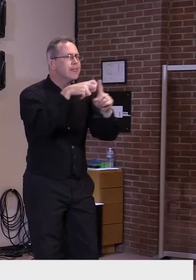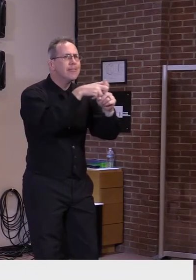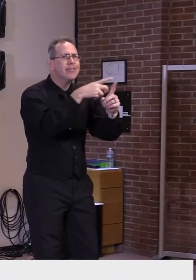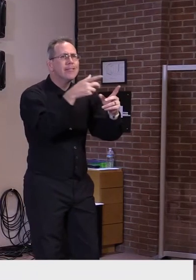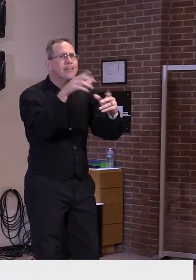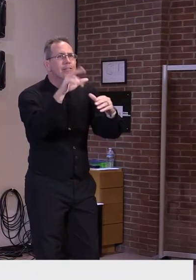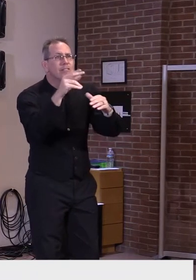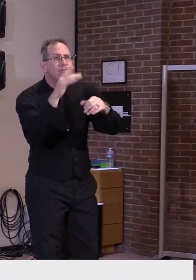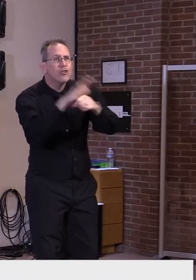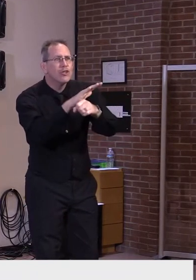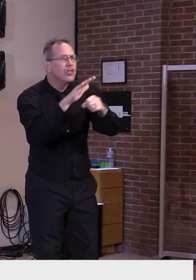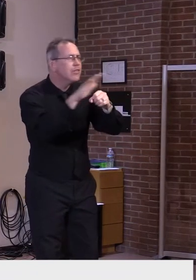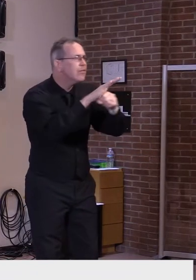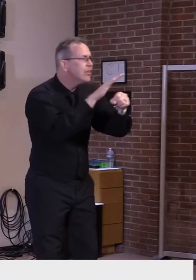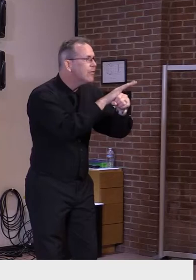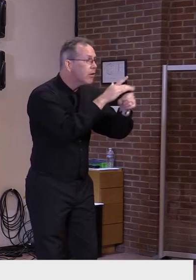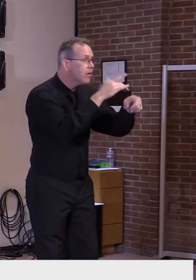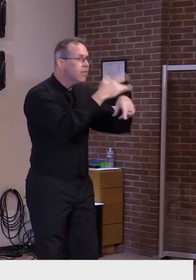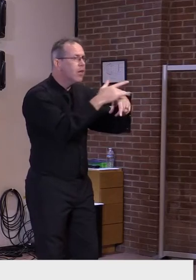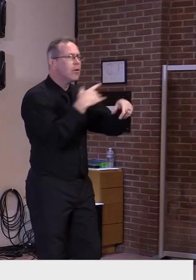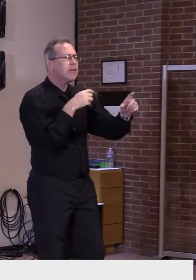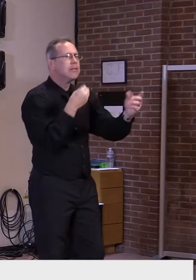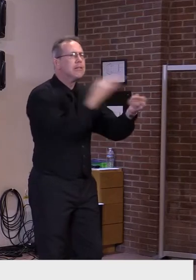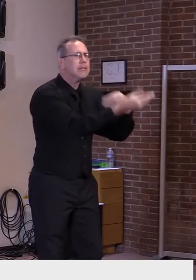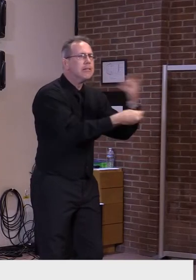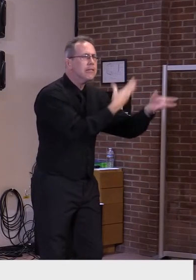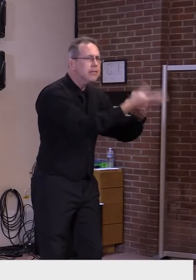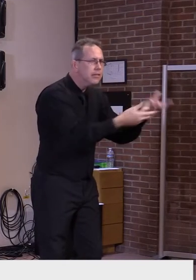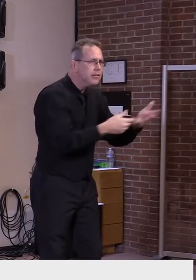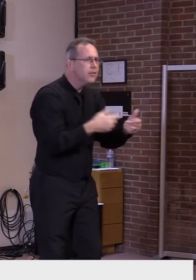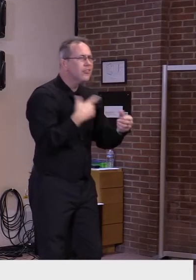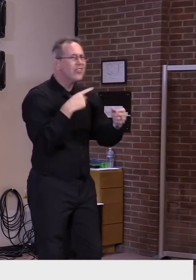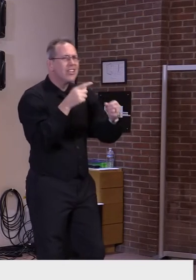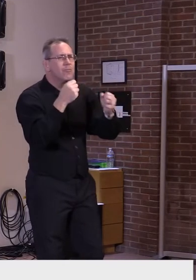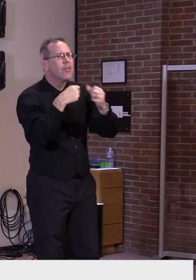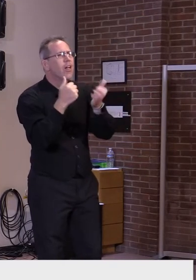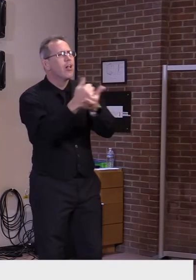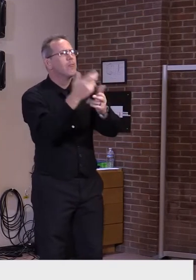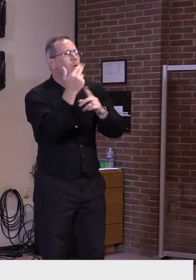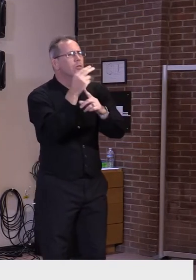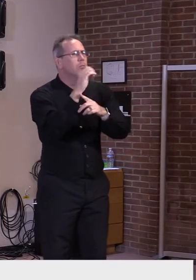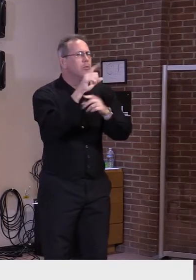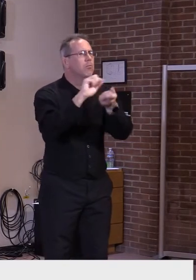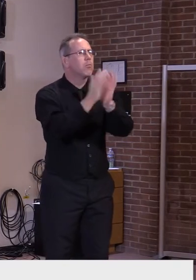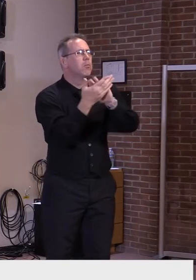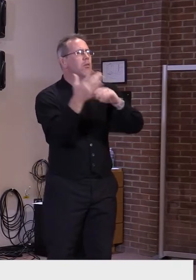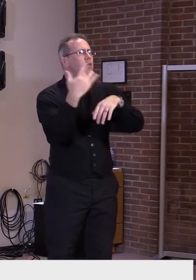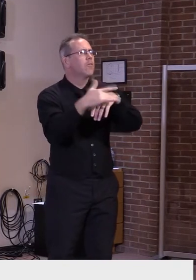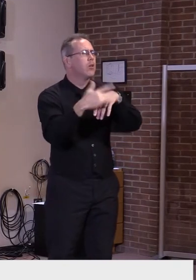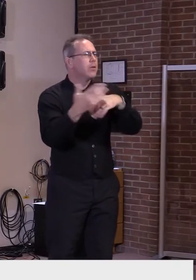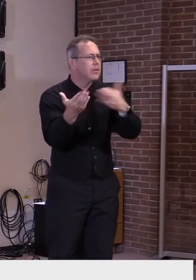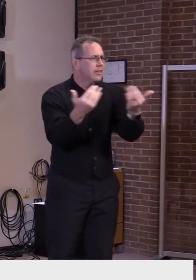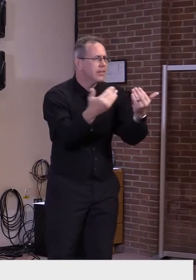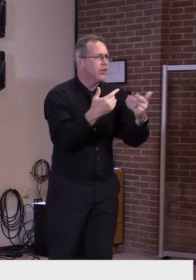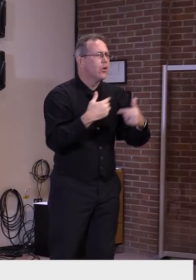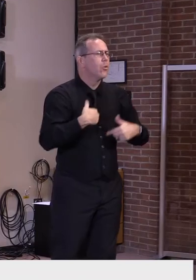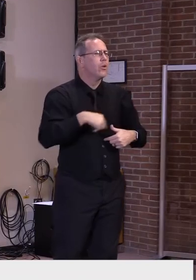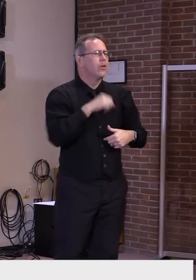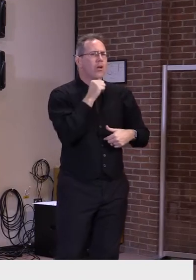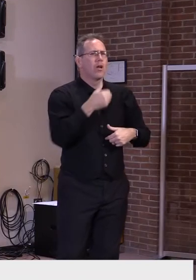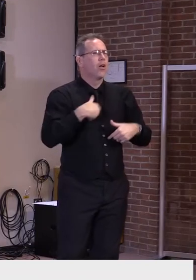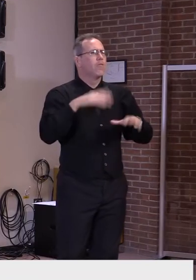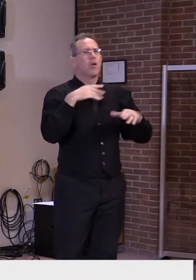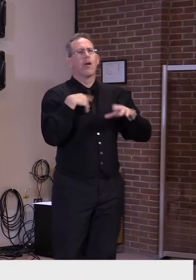hotel space for the winter, and we will continue. Like I said last time, where I think the best promise for